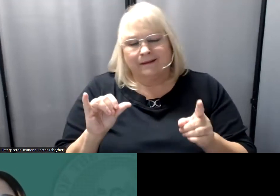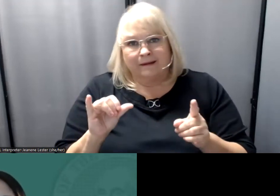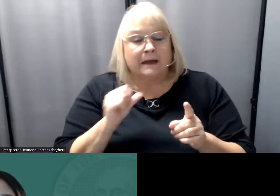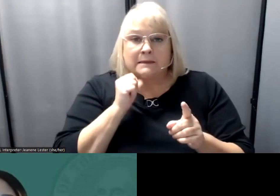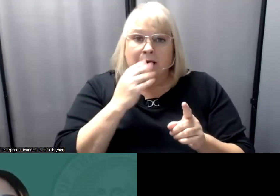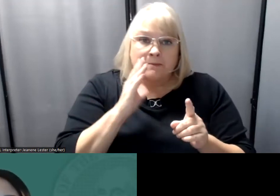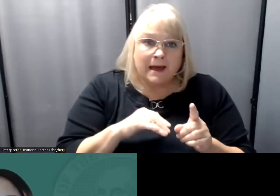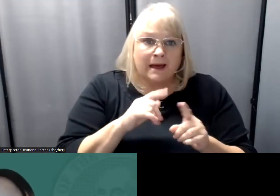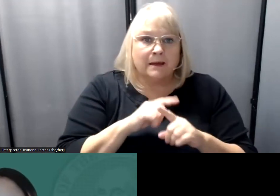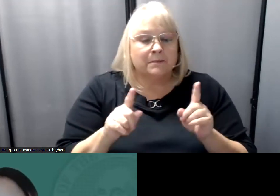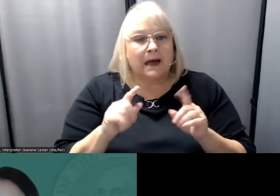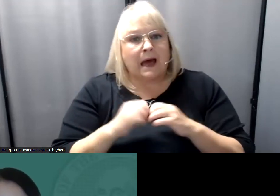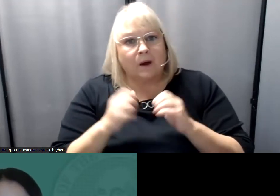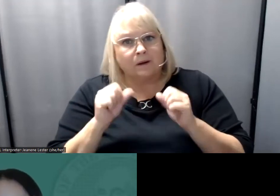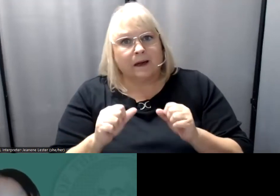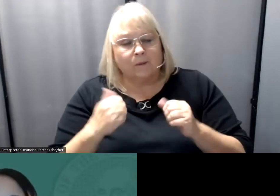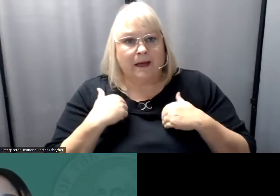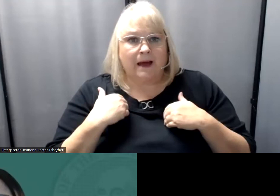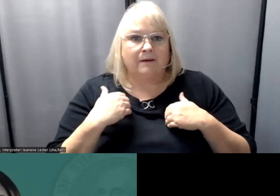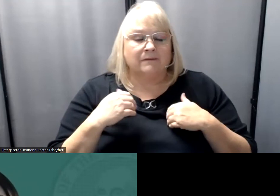right? Absolutely, balance.